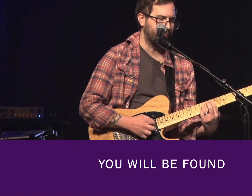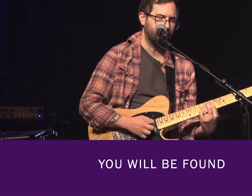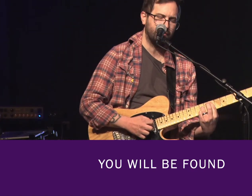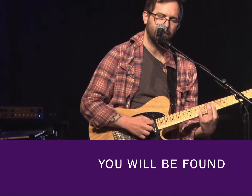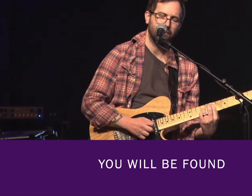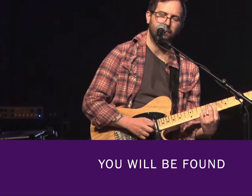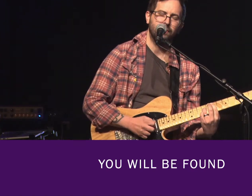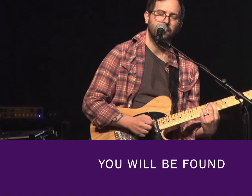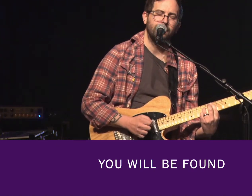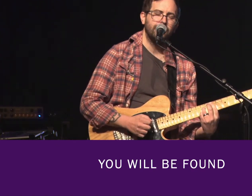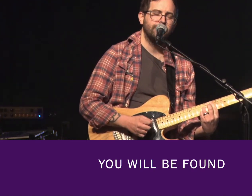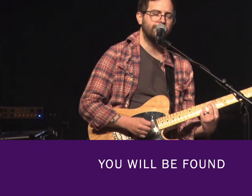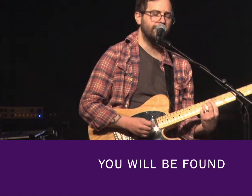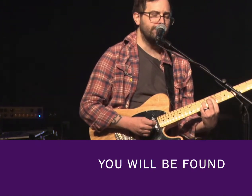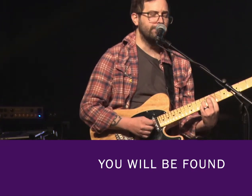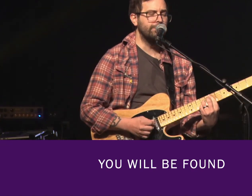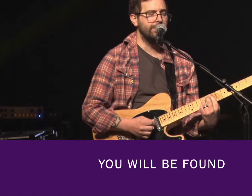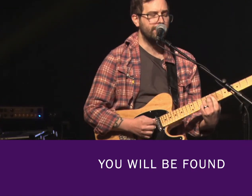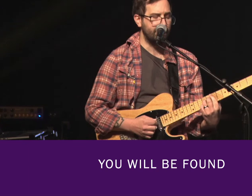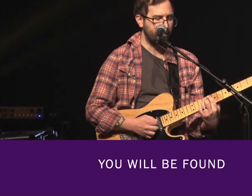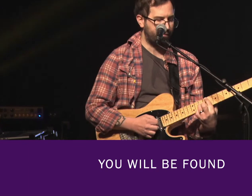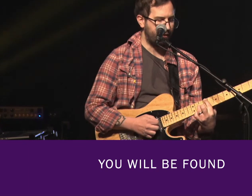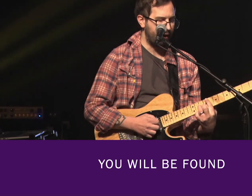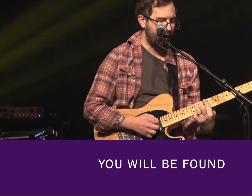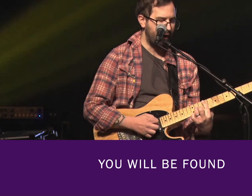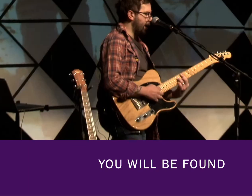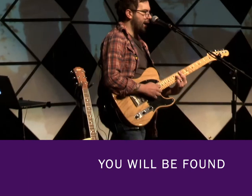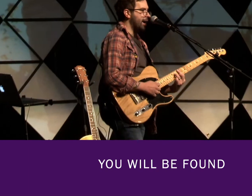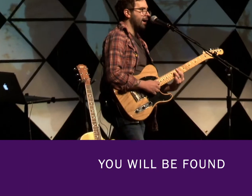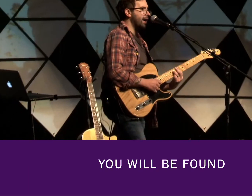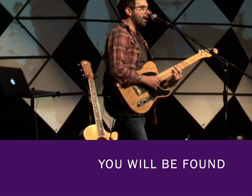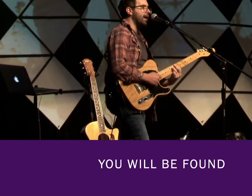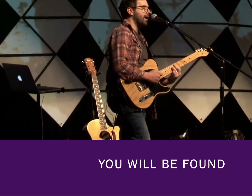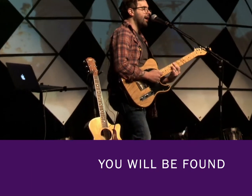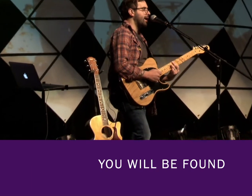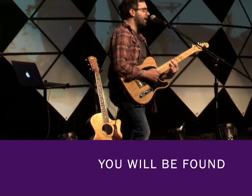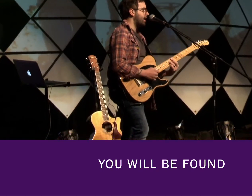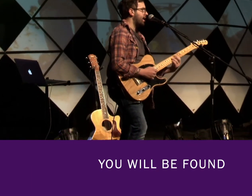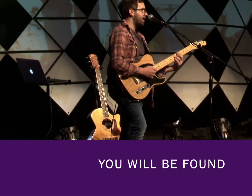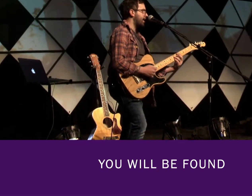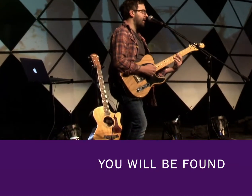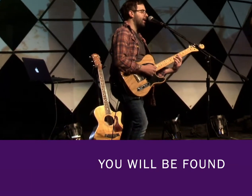found. You will be